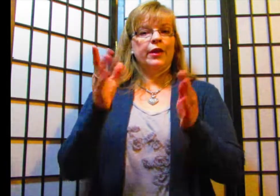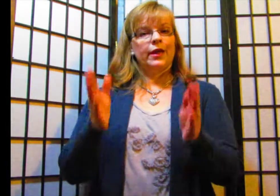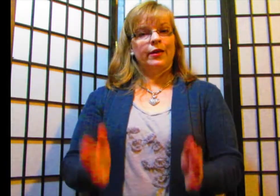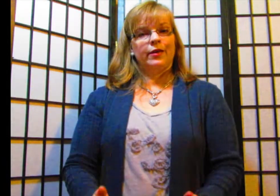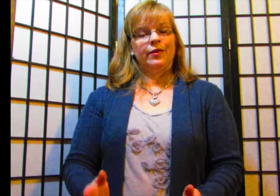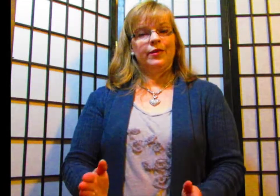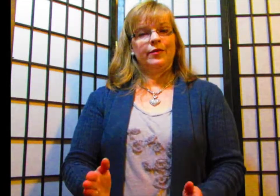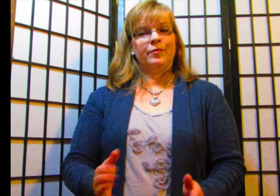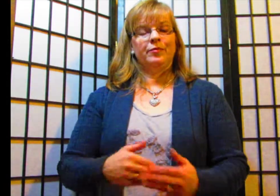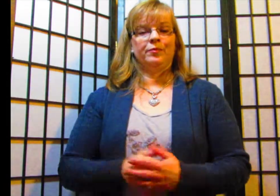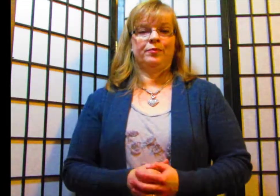Librarian.